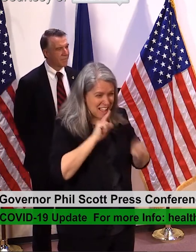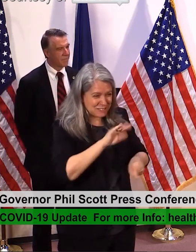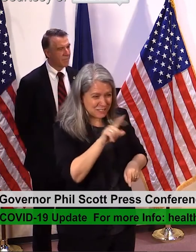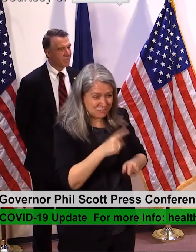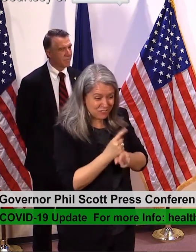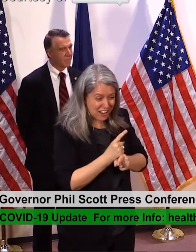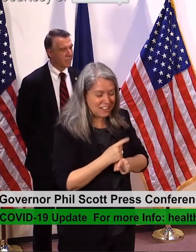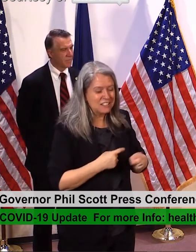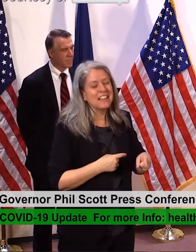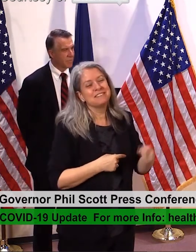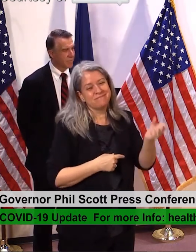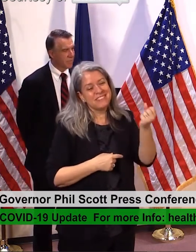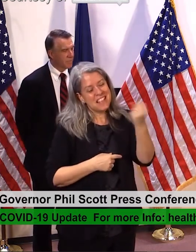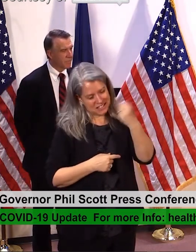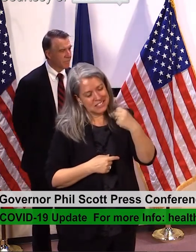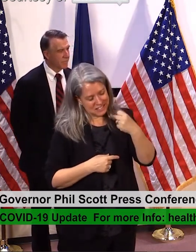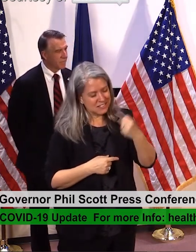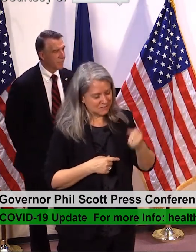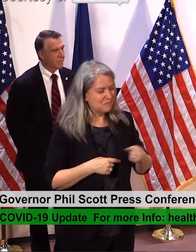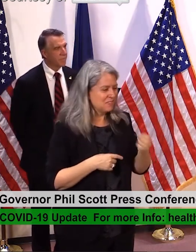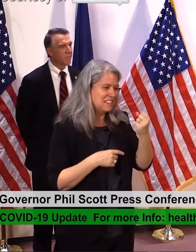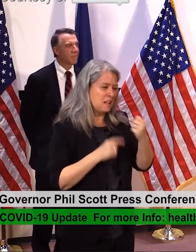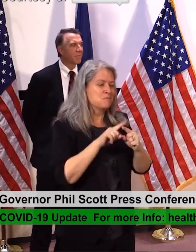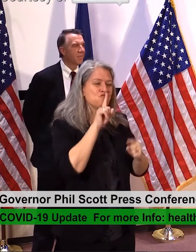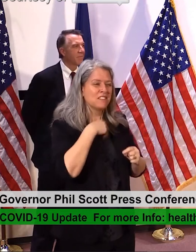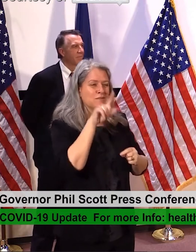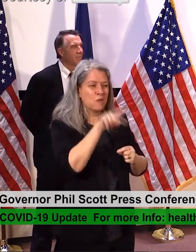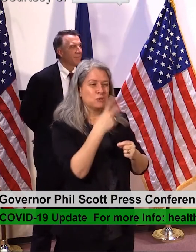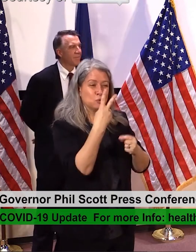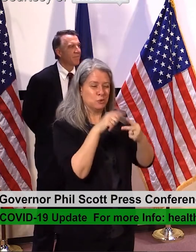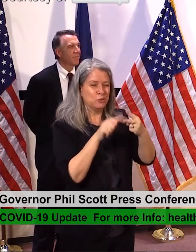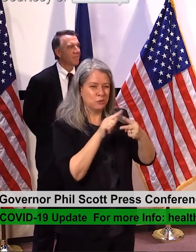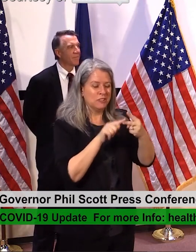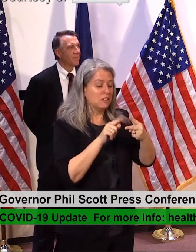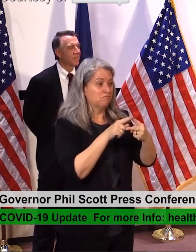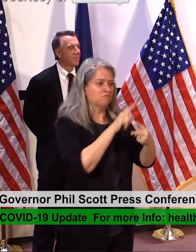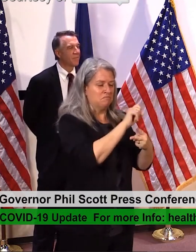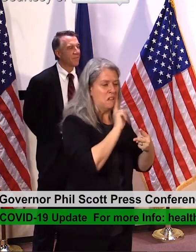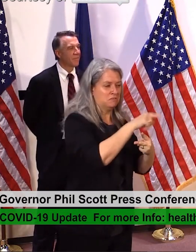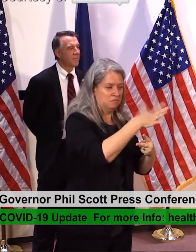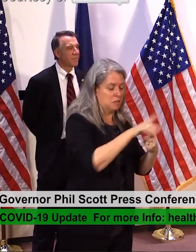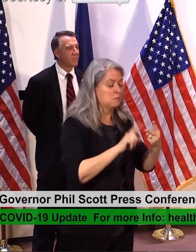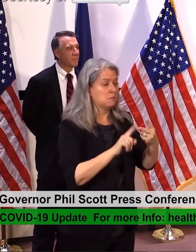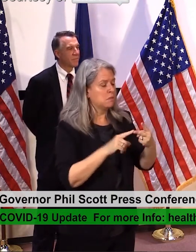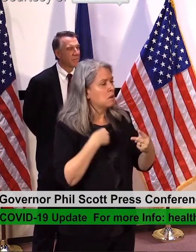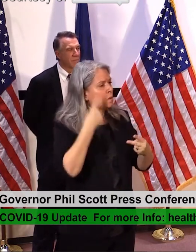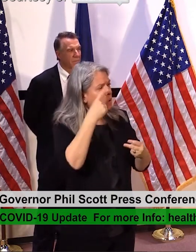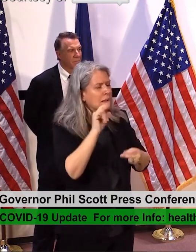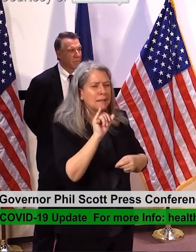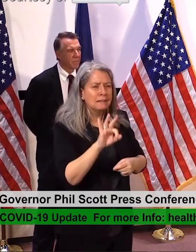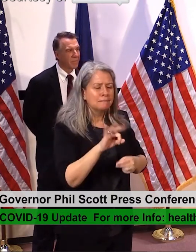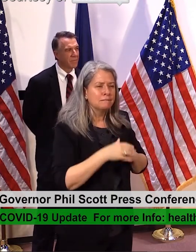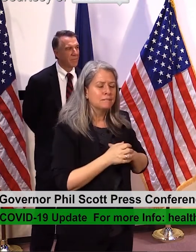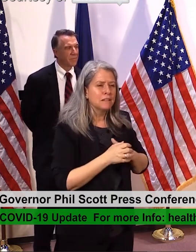Pretty much. The only, yes, that was the first part of the question. The other part is, do you know, has it changed or placed more of an